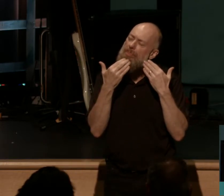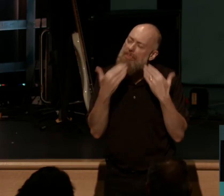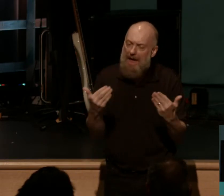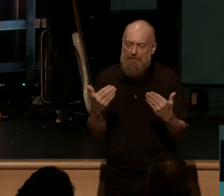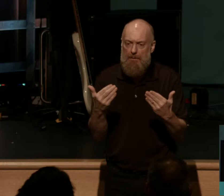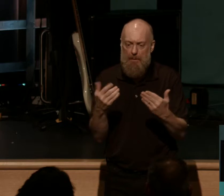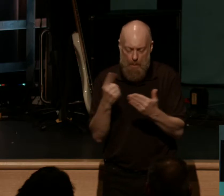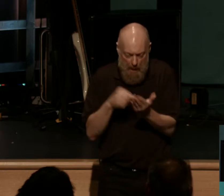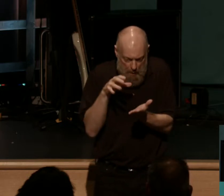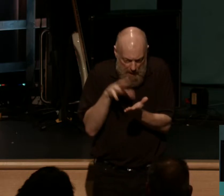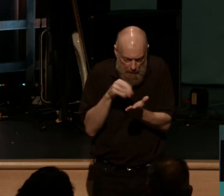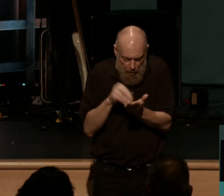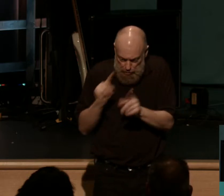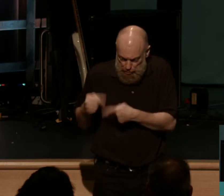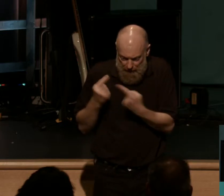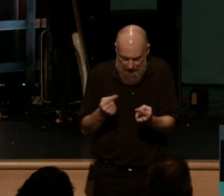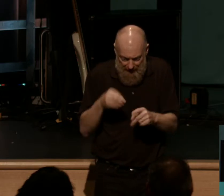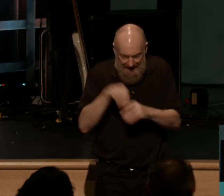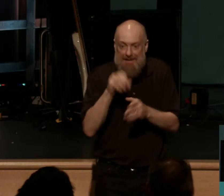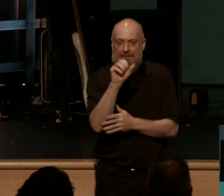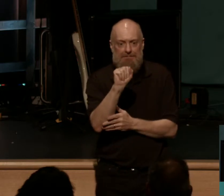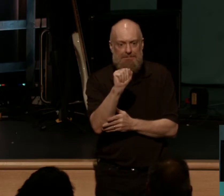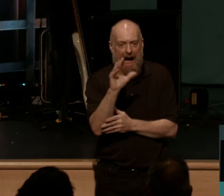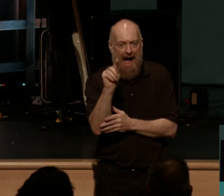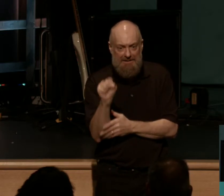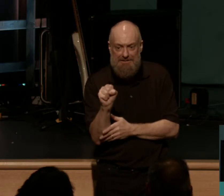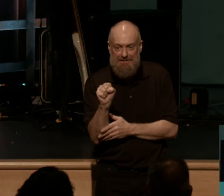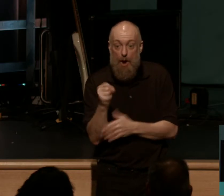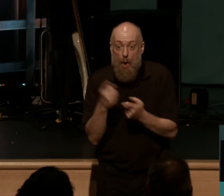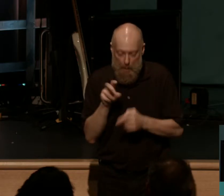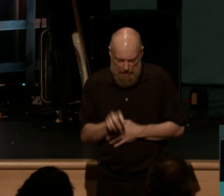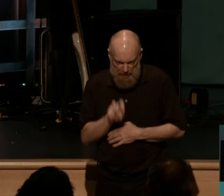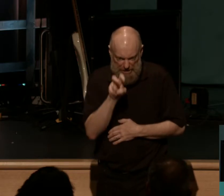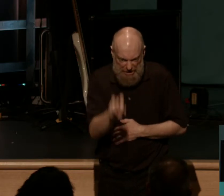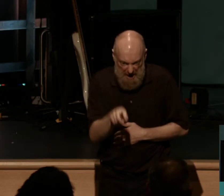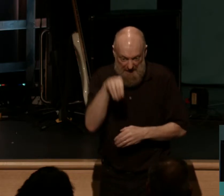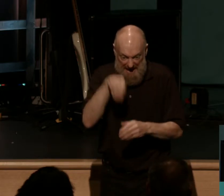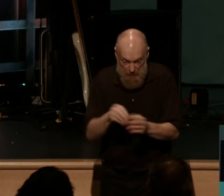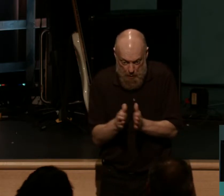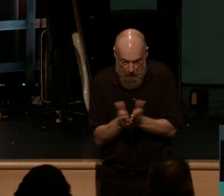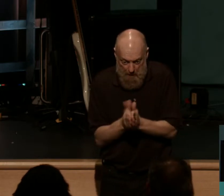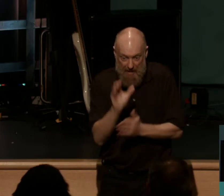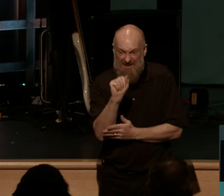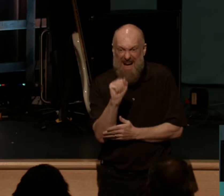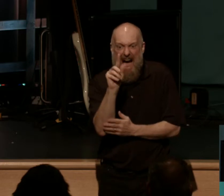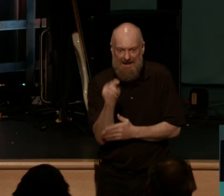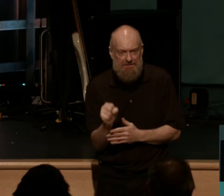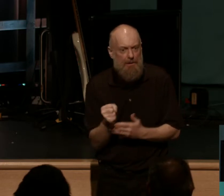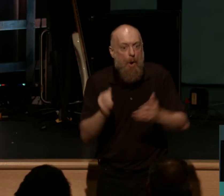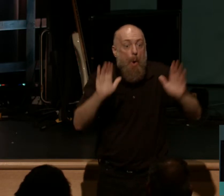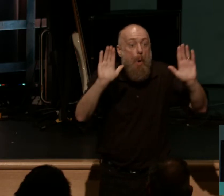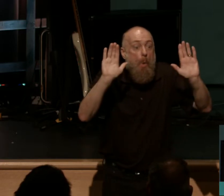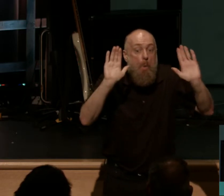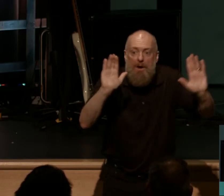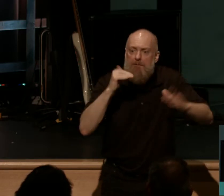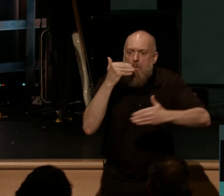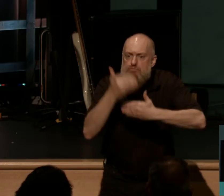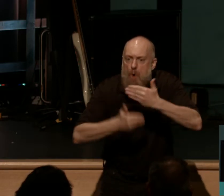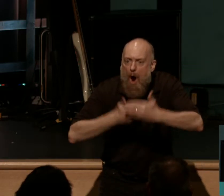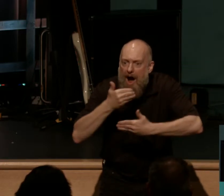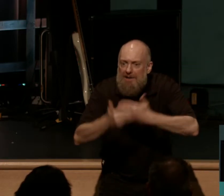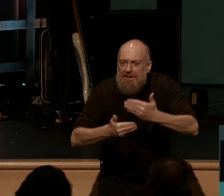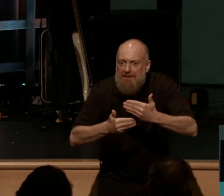been again in this series. When you jump into a book like Acts, it's a wonderful process of